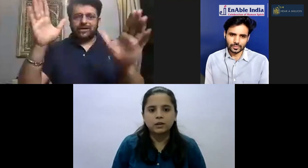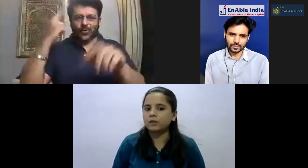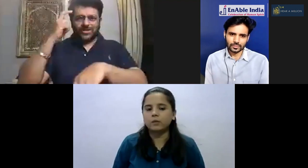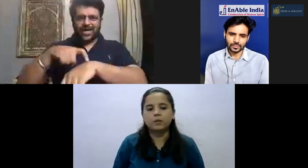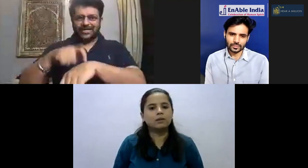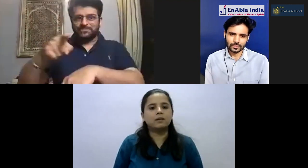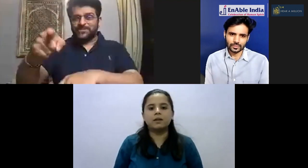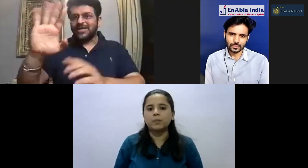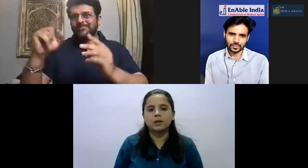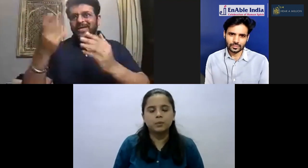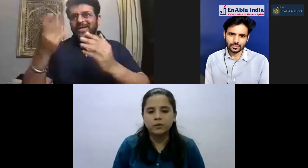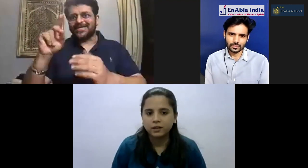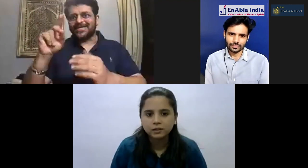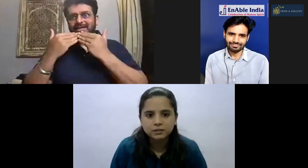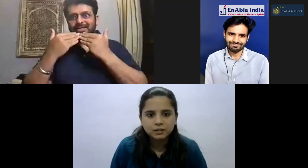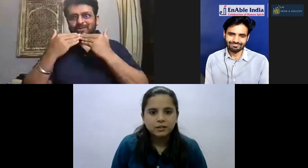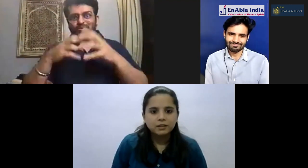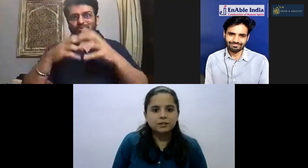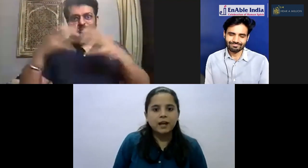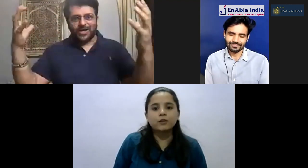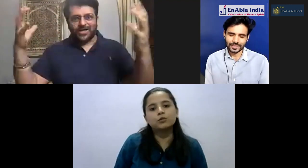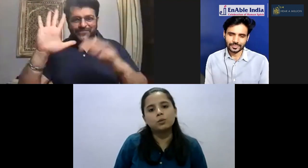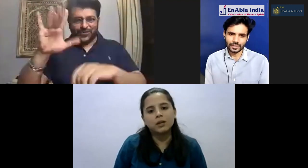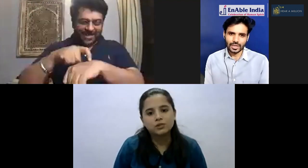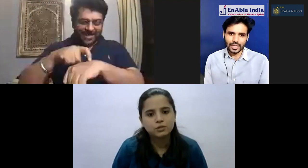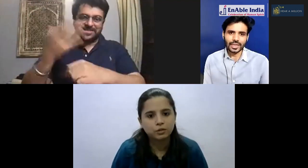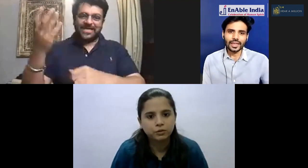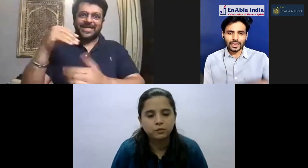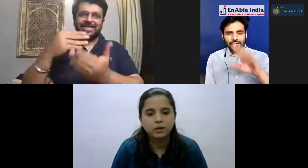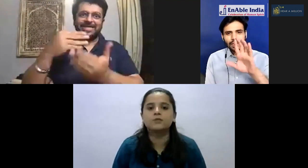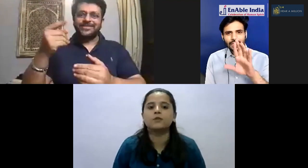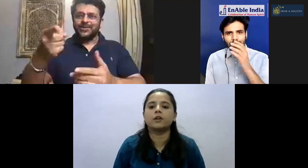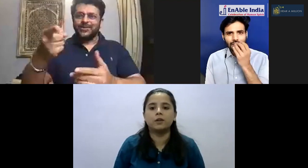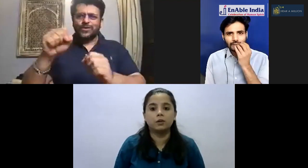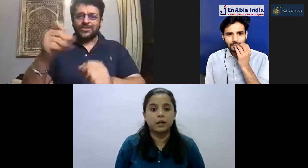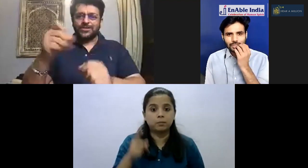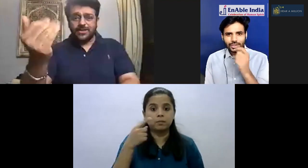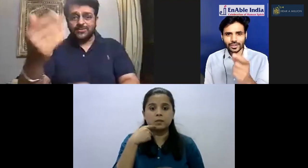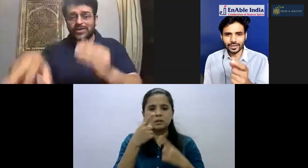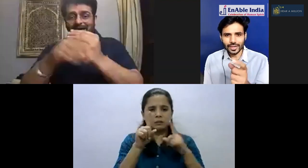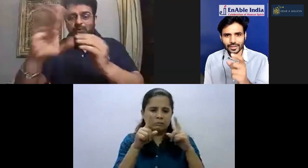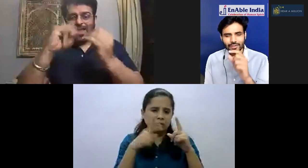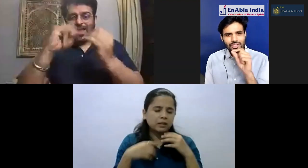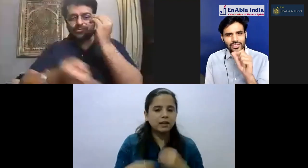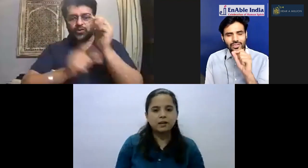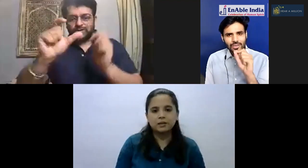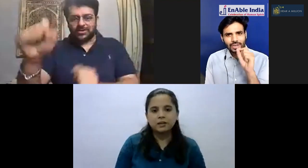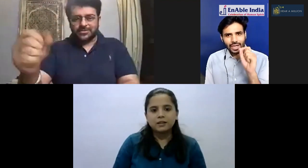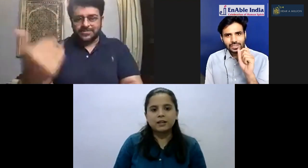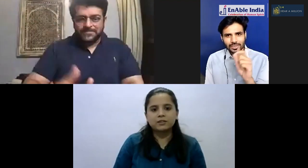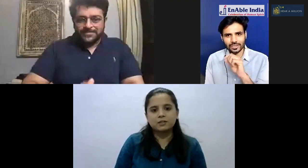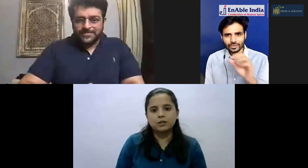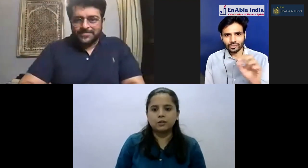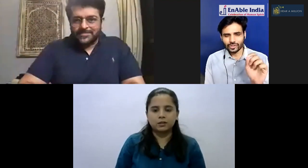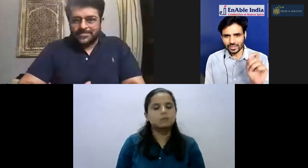Okay, so I think we will wrap it up over here. Thank you so much. Can I sorry, can we just give them a